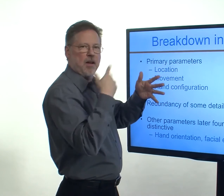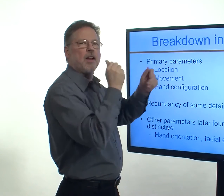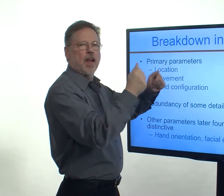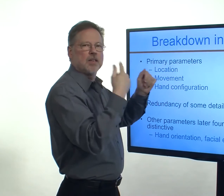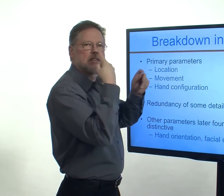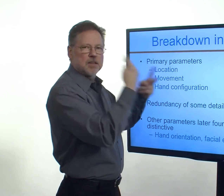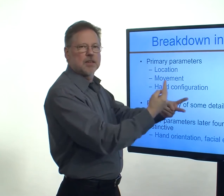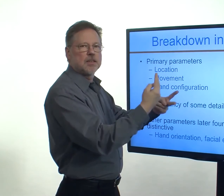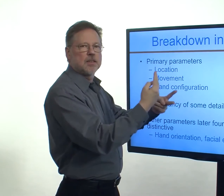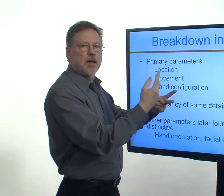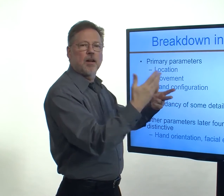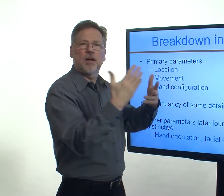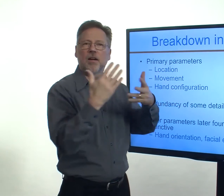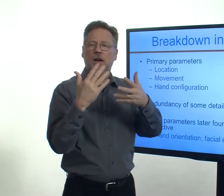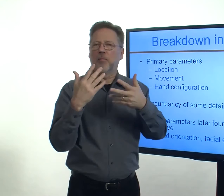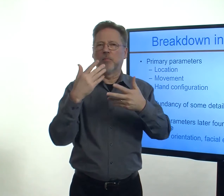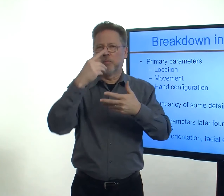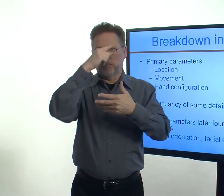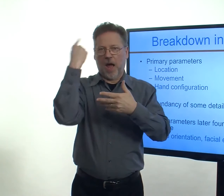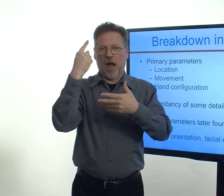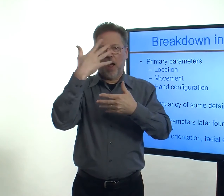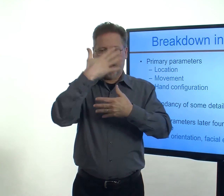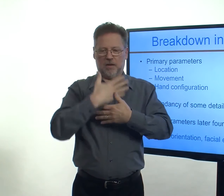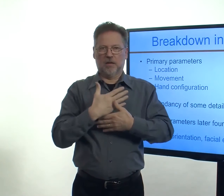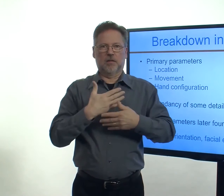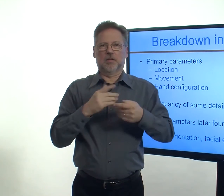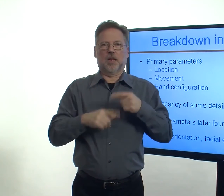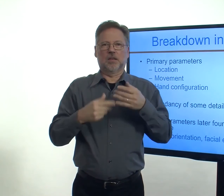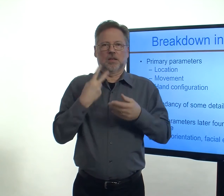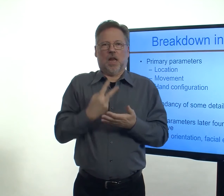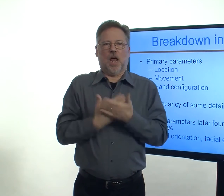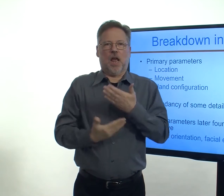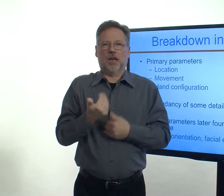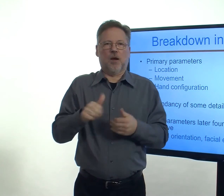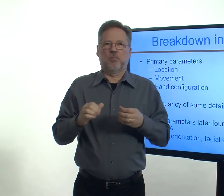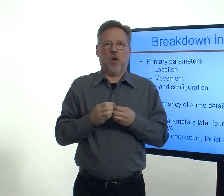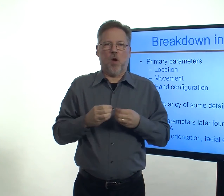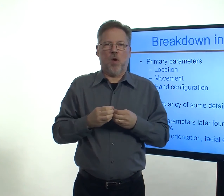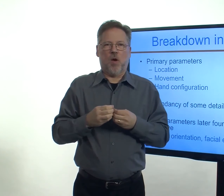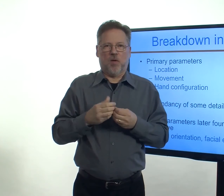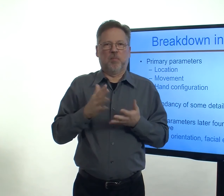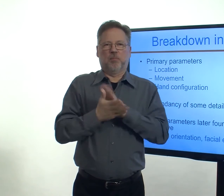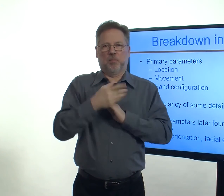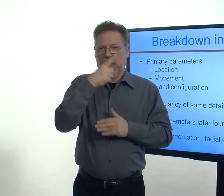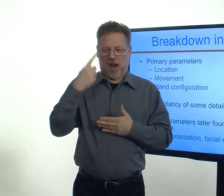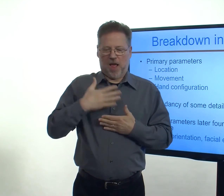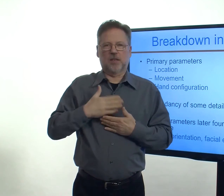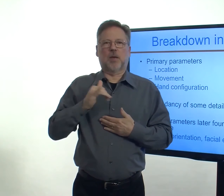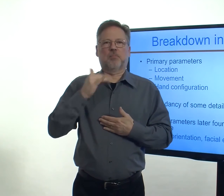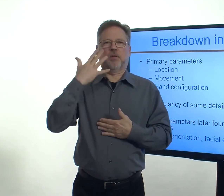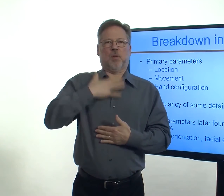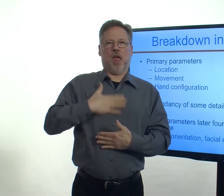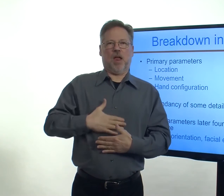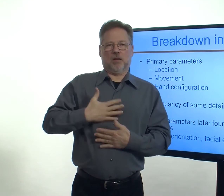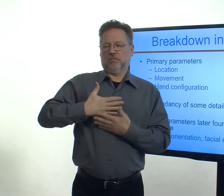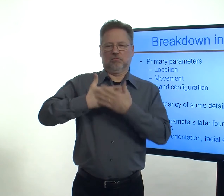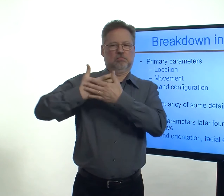silhouetted too and thus visible. From a head-on angle, the shadow of the torso would mask the hands whenever they're placed in front of the